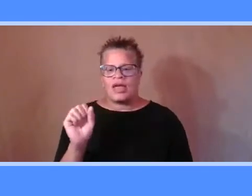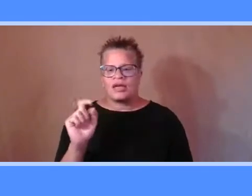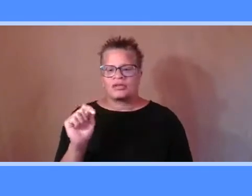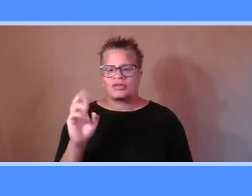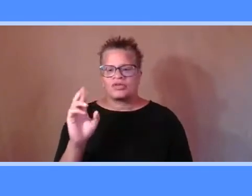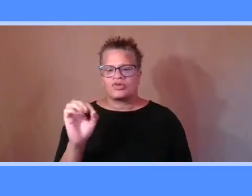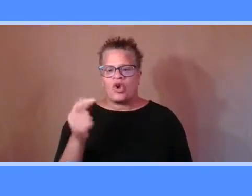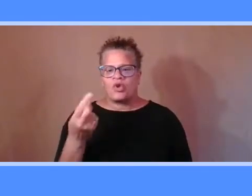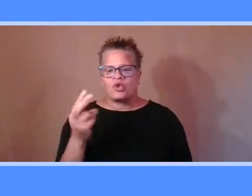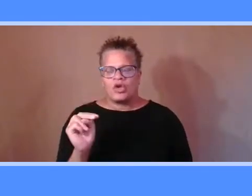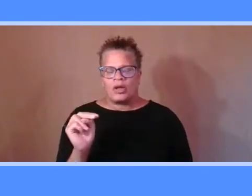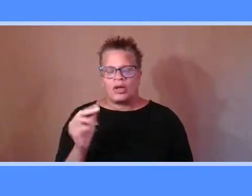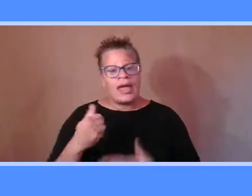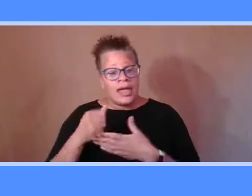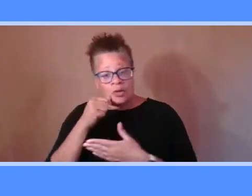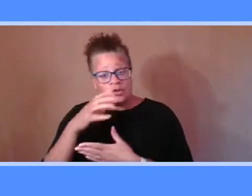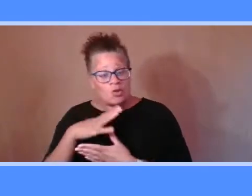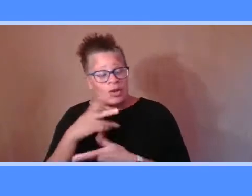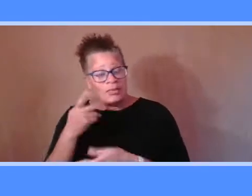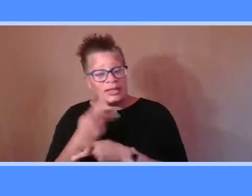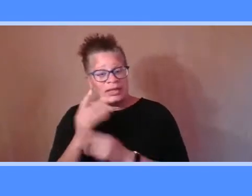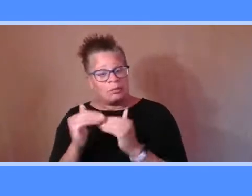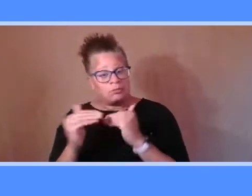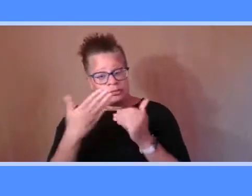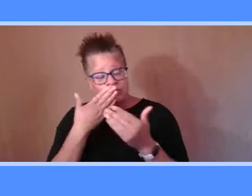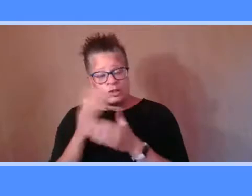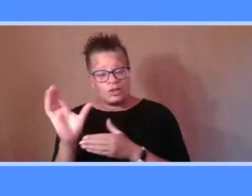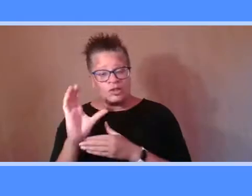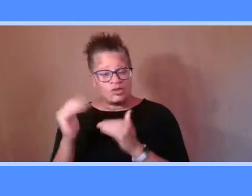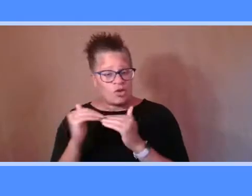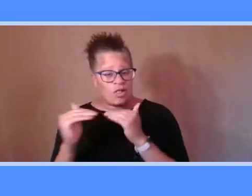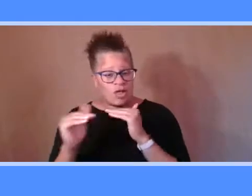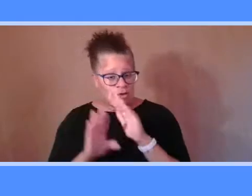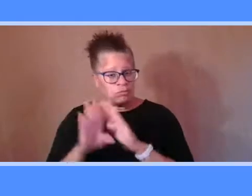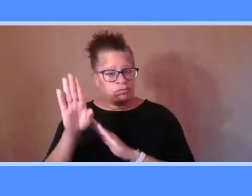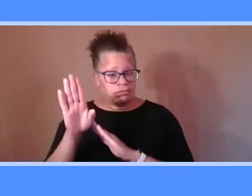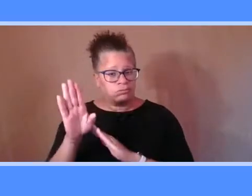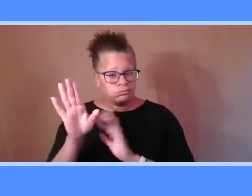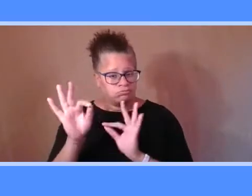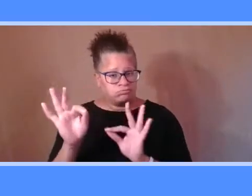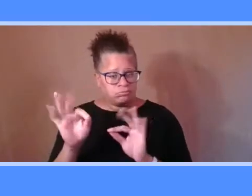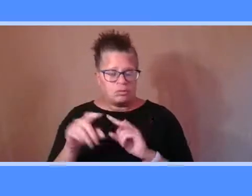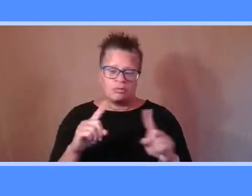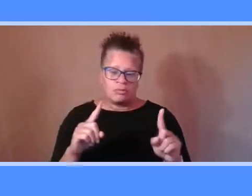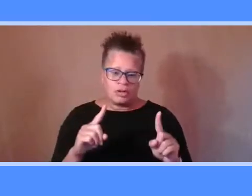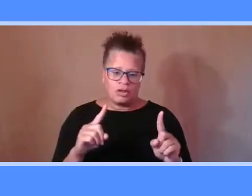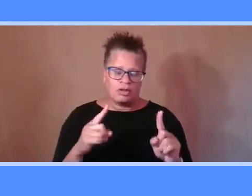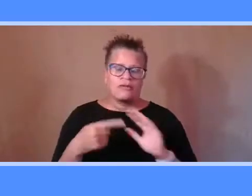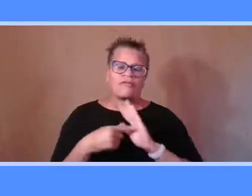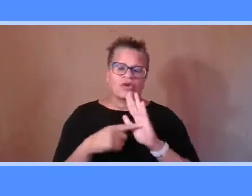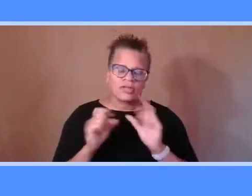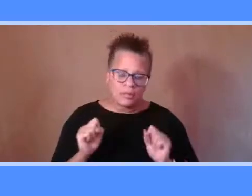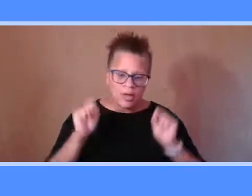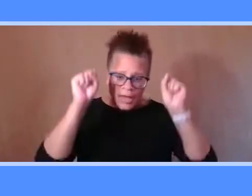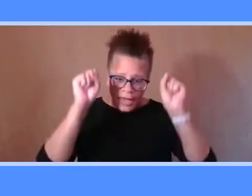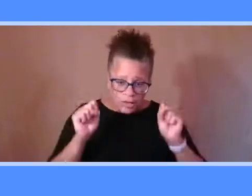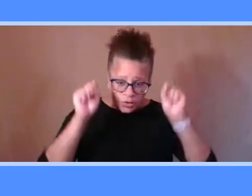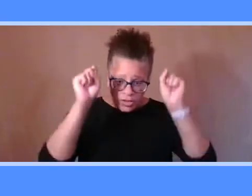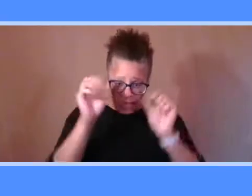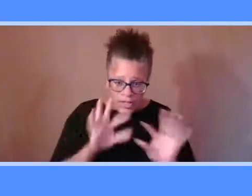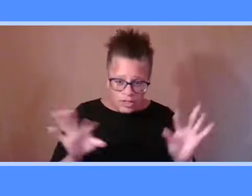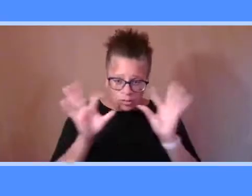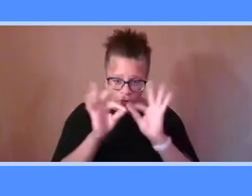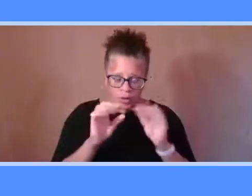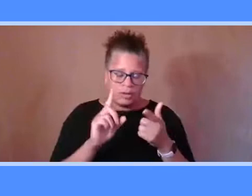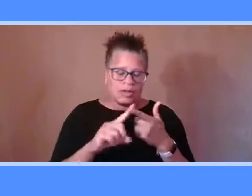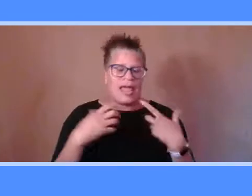estrogen actually helps women keep our good cholesterol levels up. But so does things like exercise